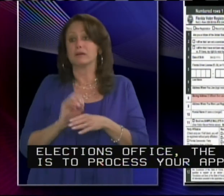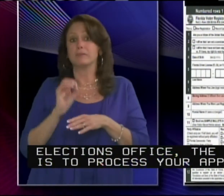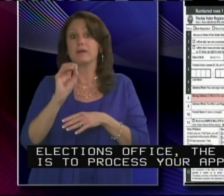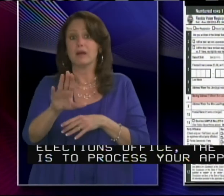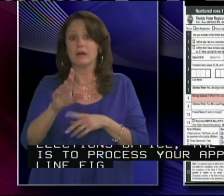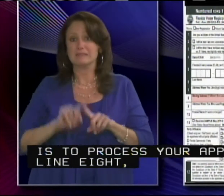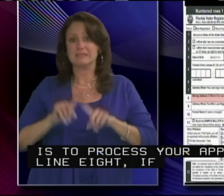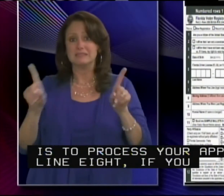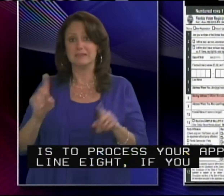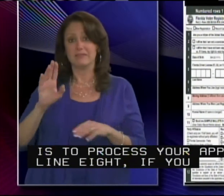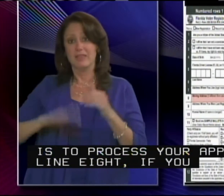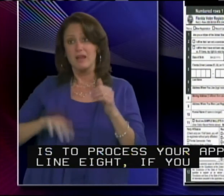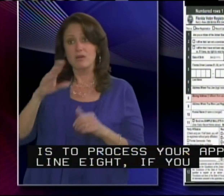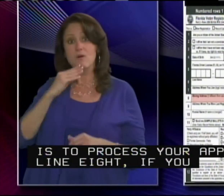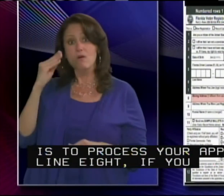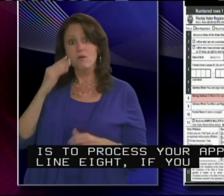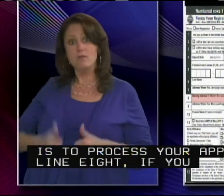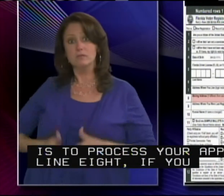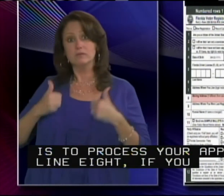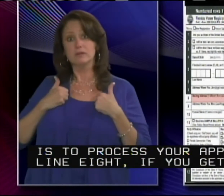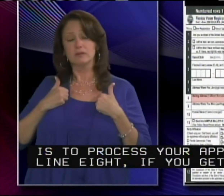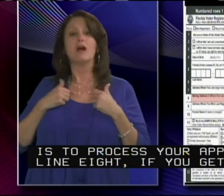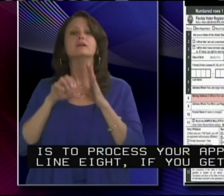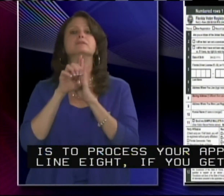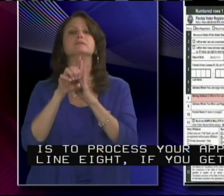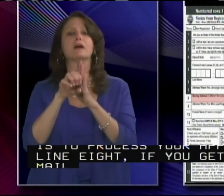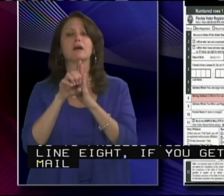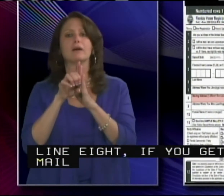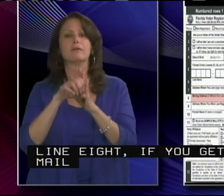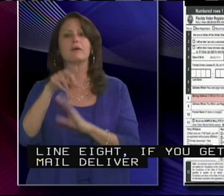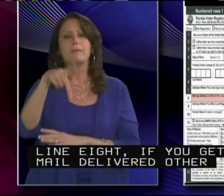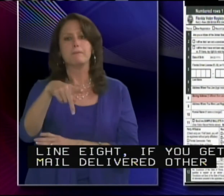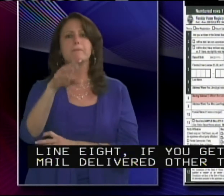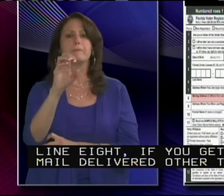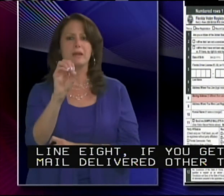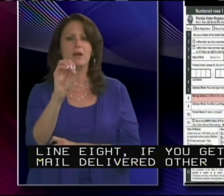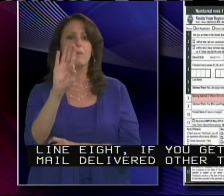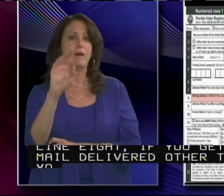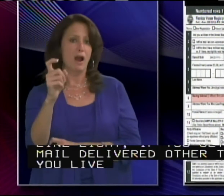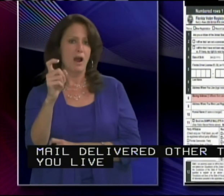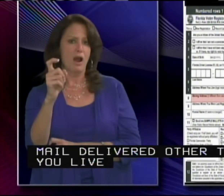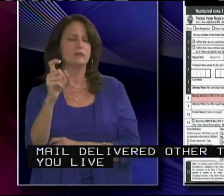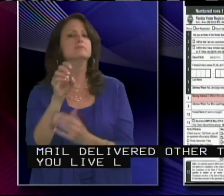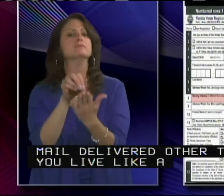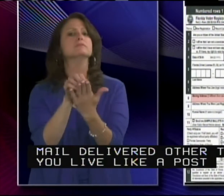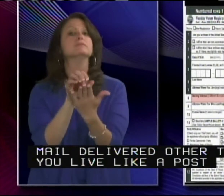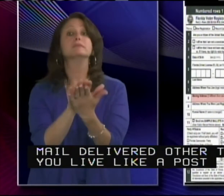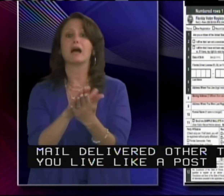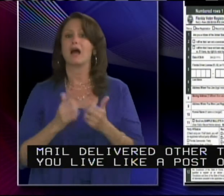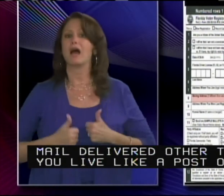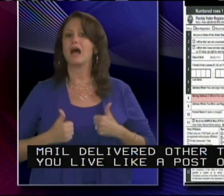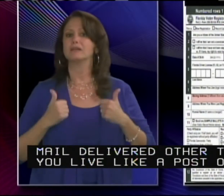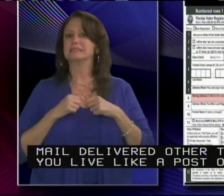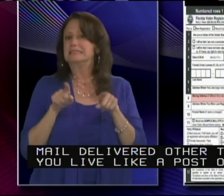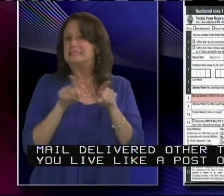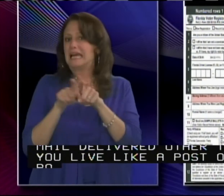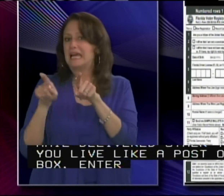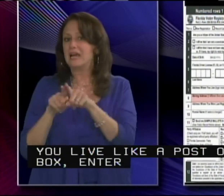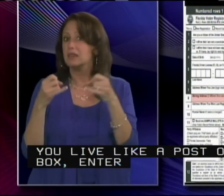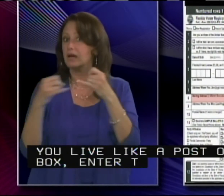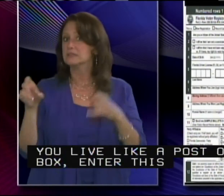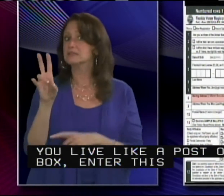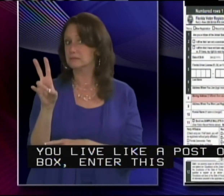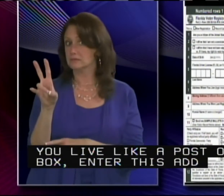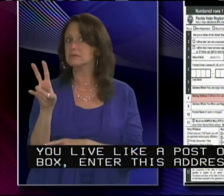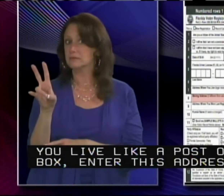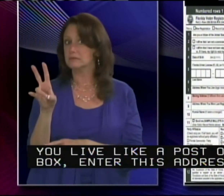mail delivered other than where you live, like a post office box, enter this address just like you did